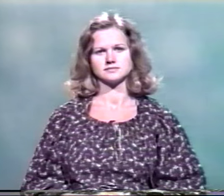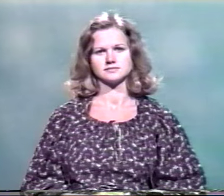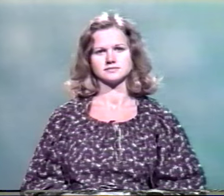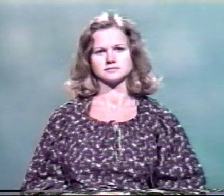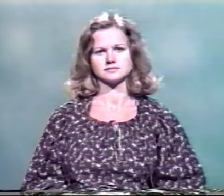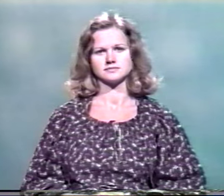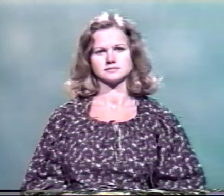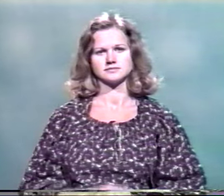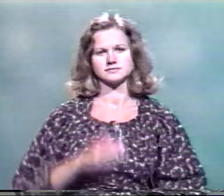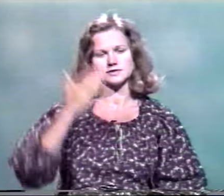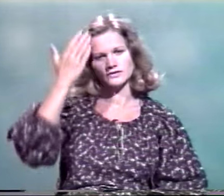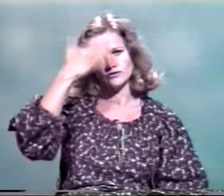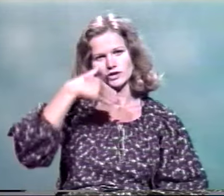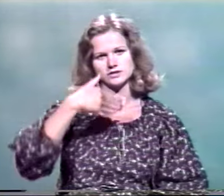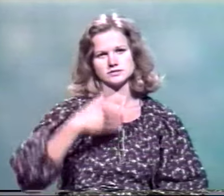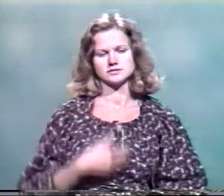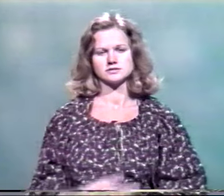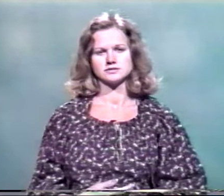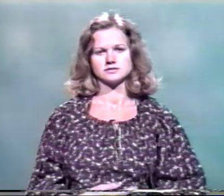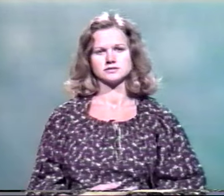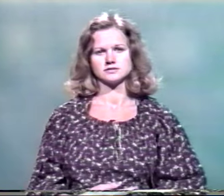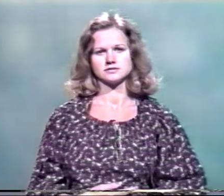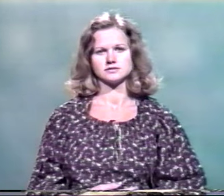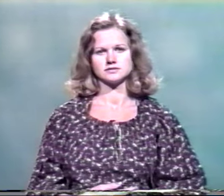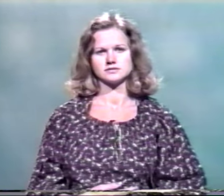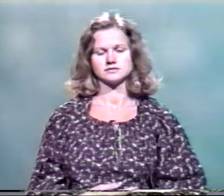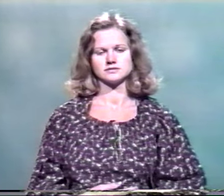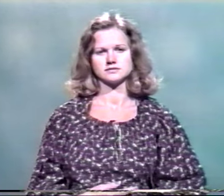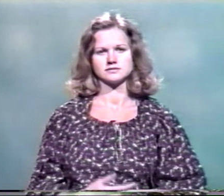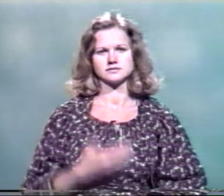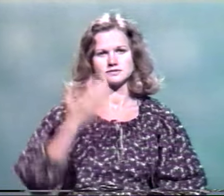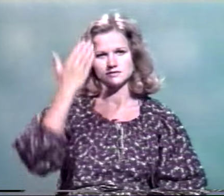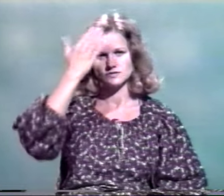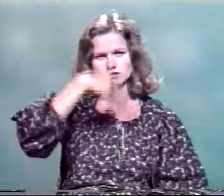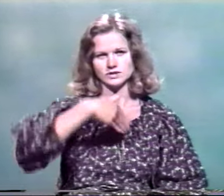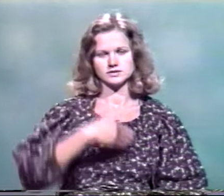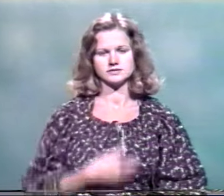Front or in front. Front or in front.